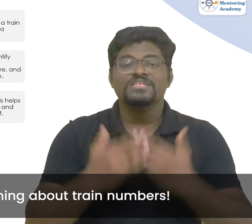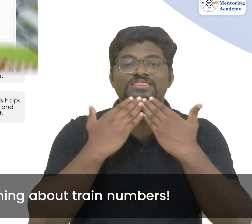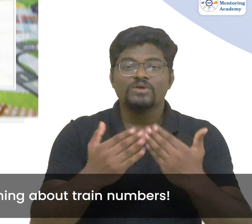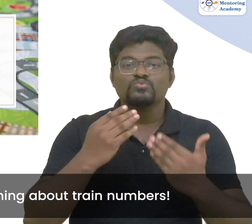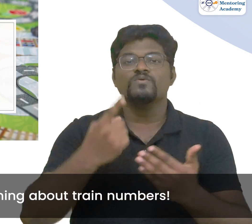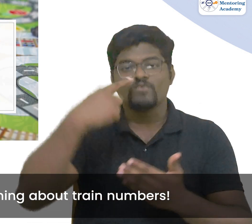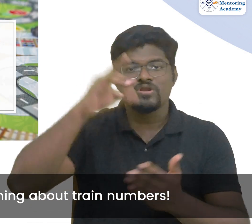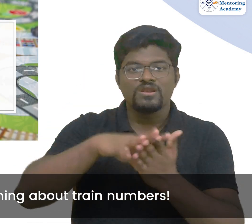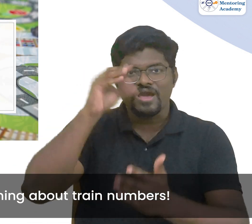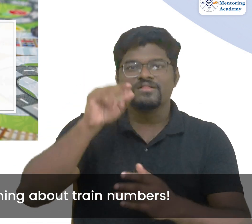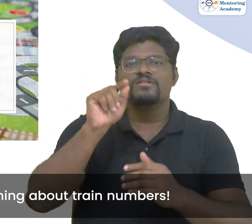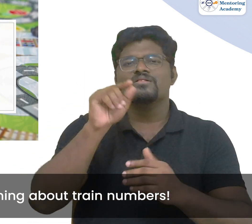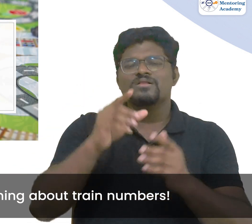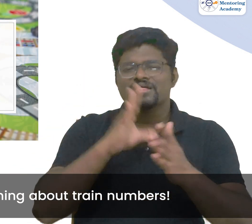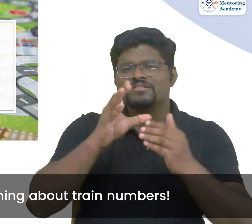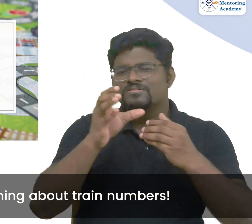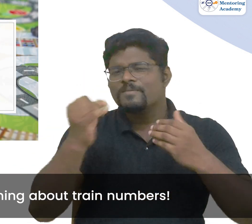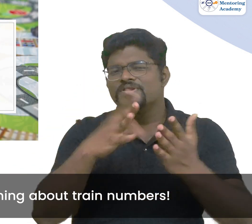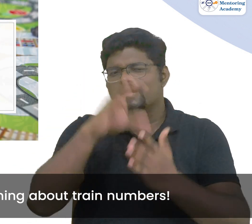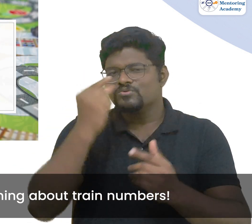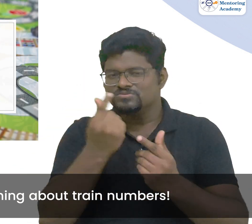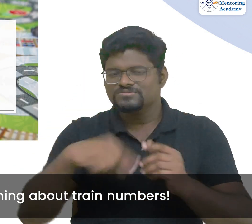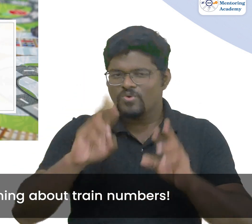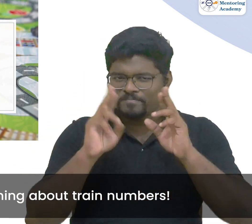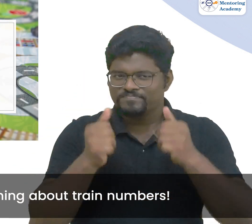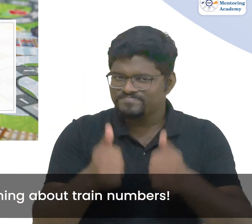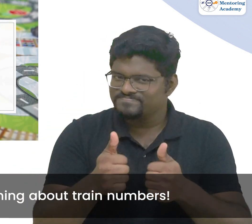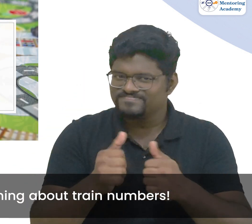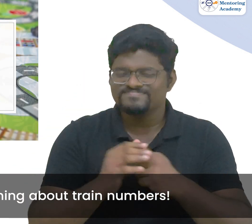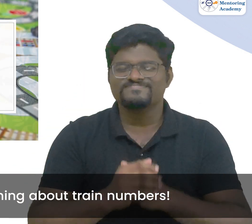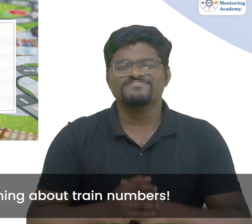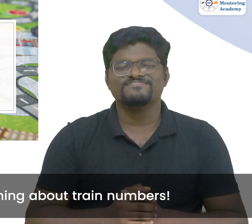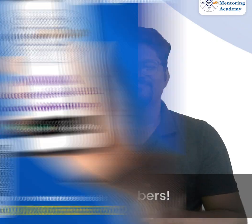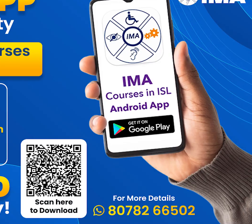Thank you for learning about train numbers.